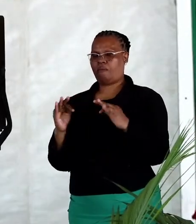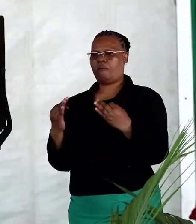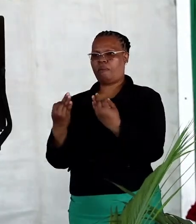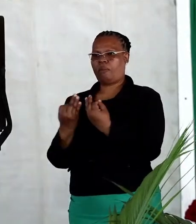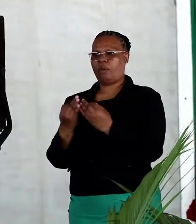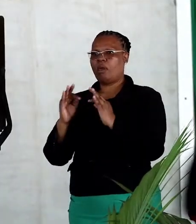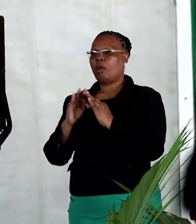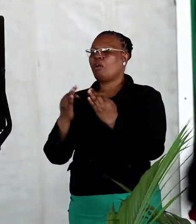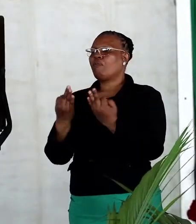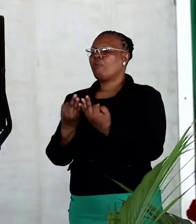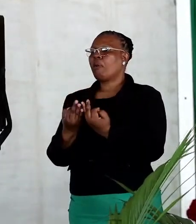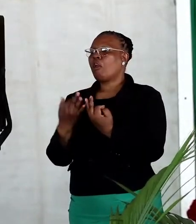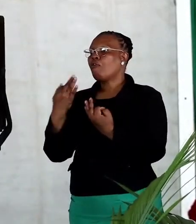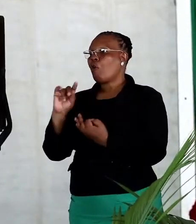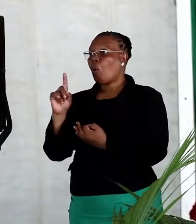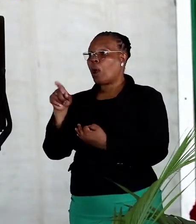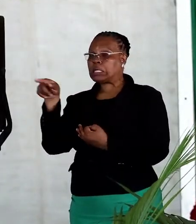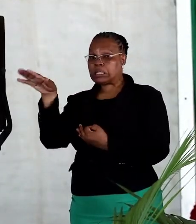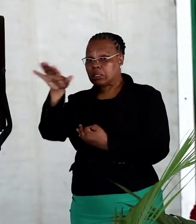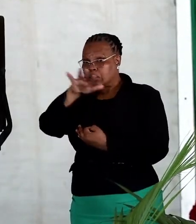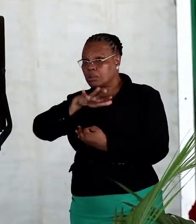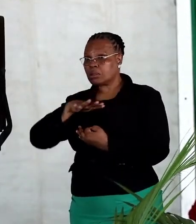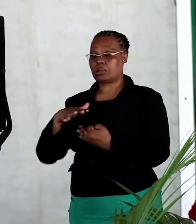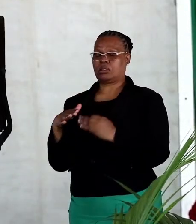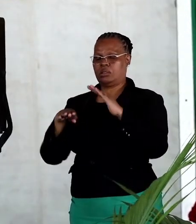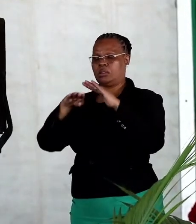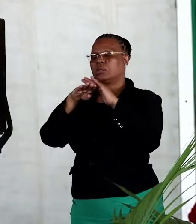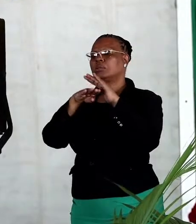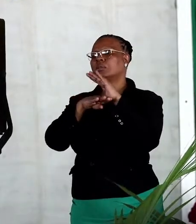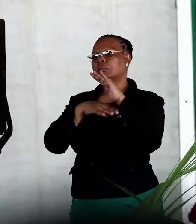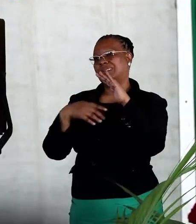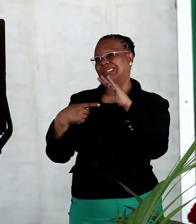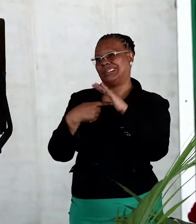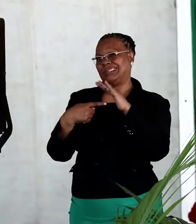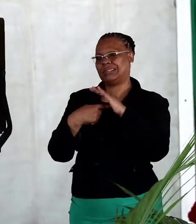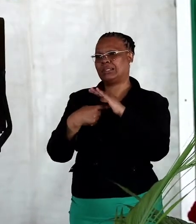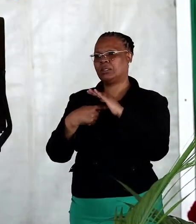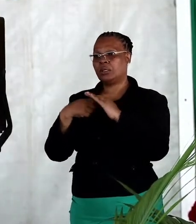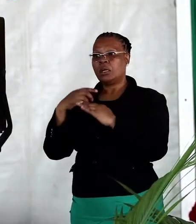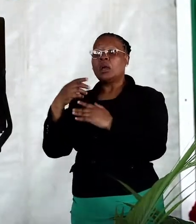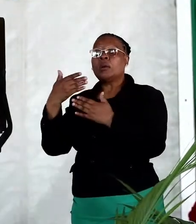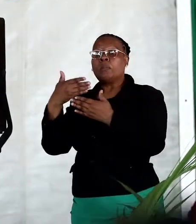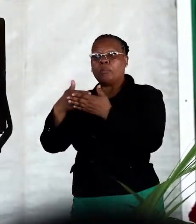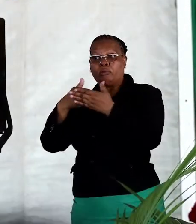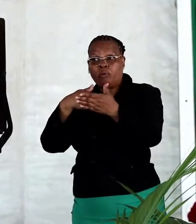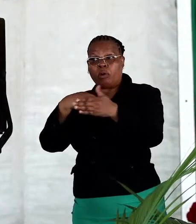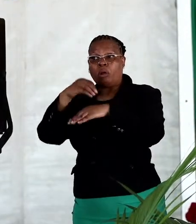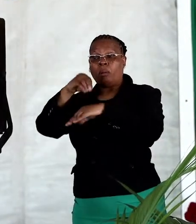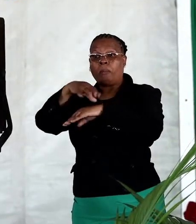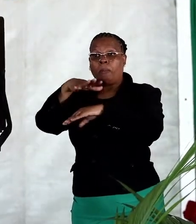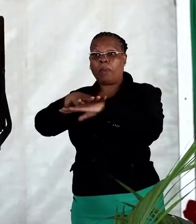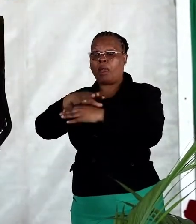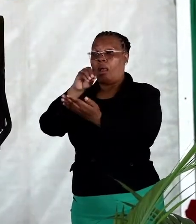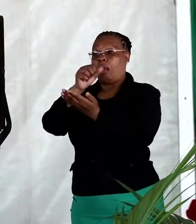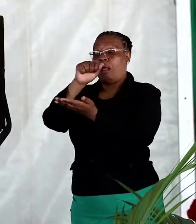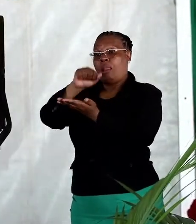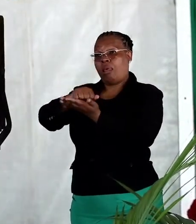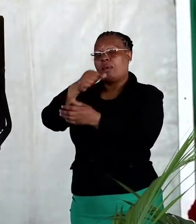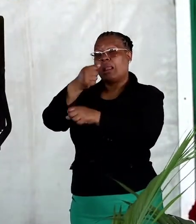of the Bhisho Massacre. Zonke besizibonile phaa ngobuninzi bazo.